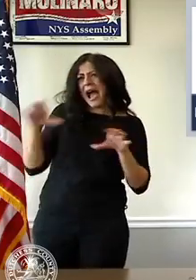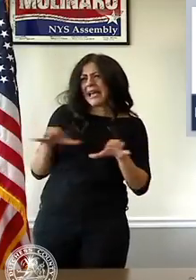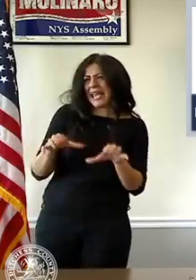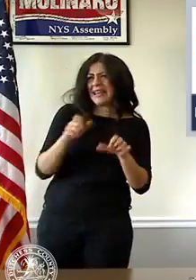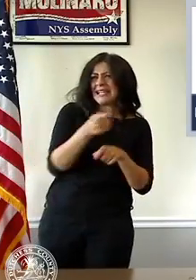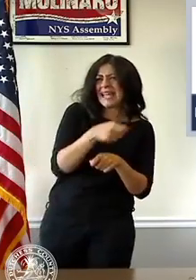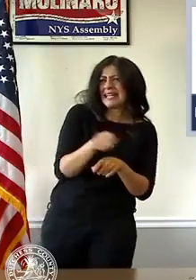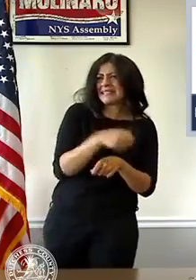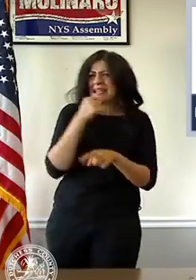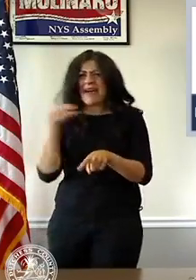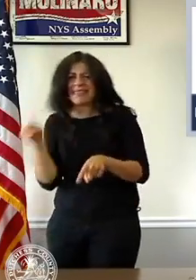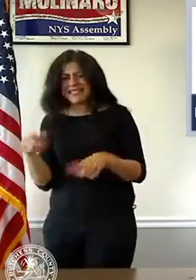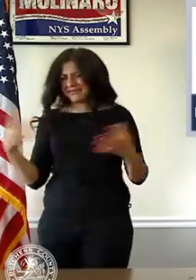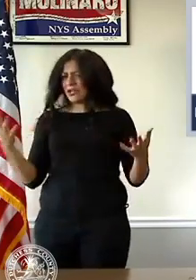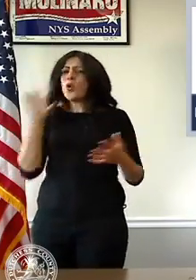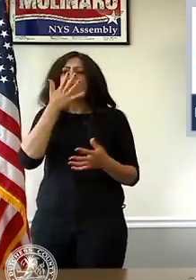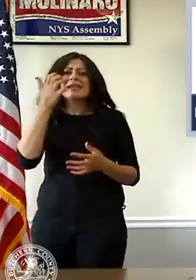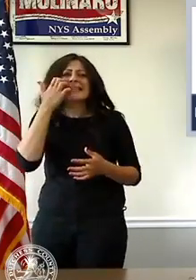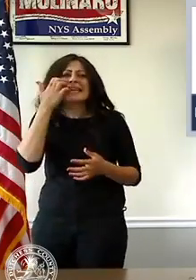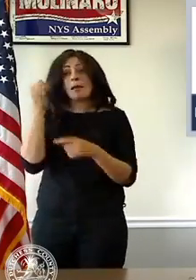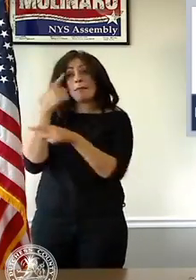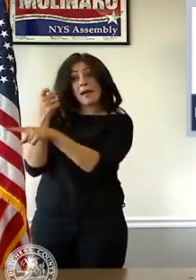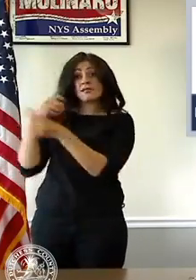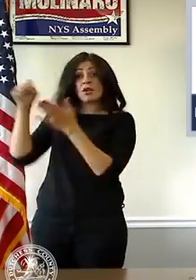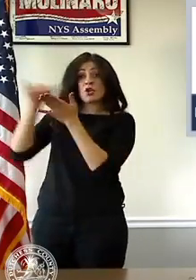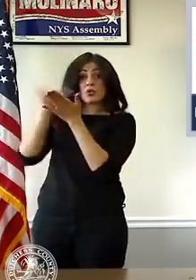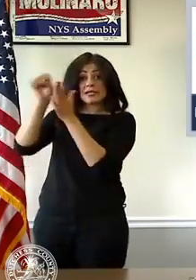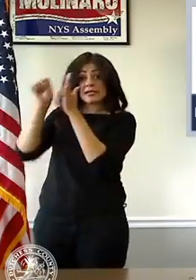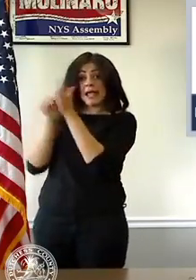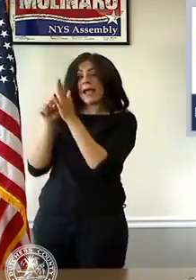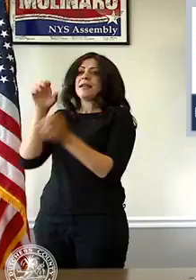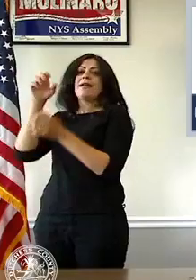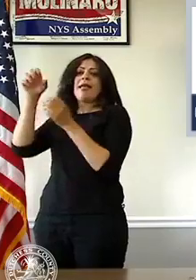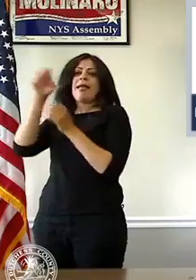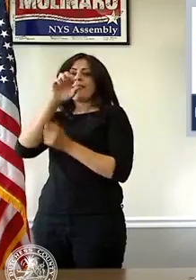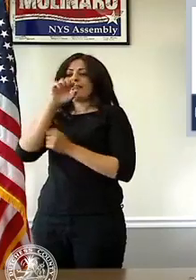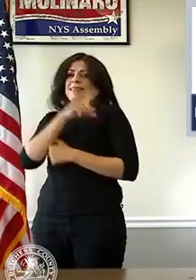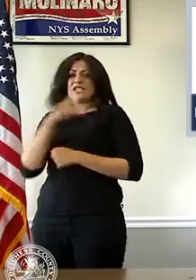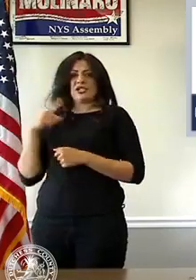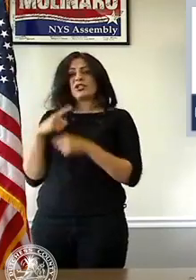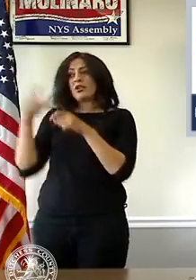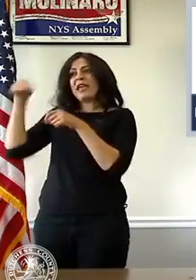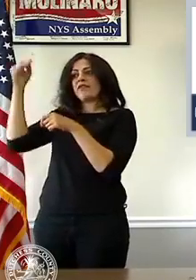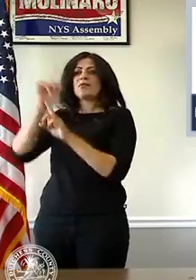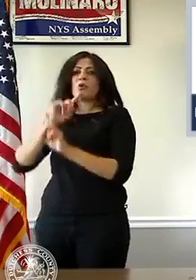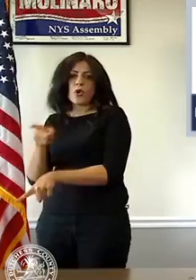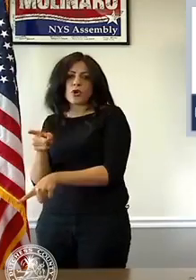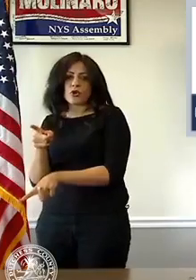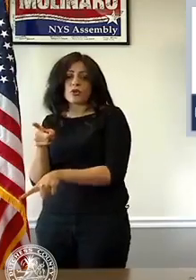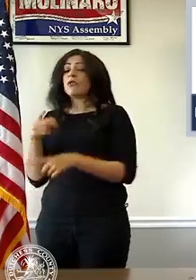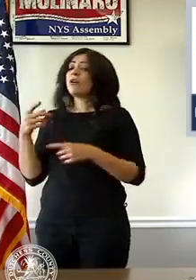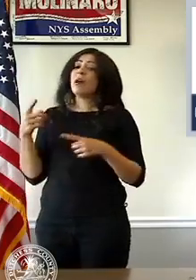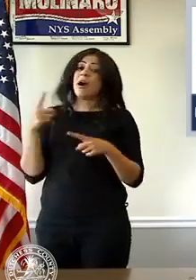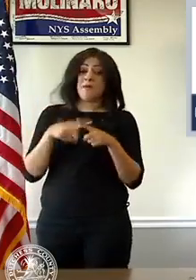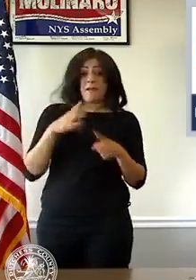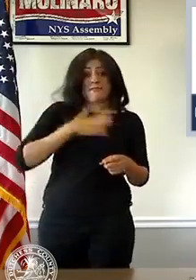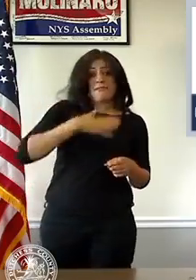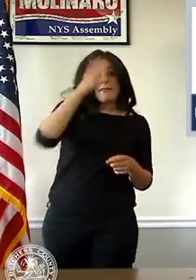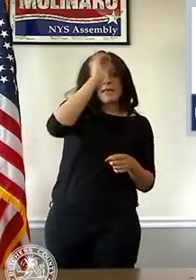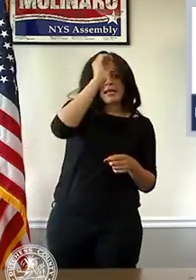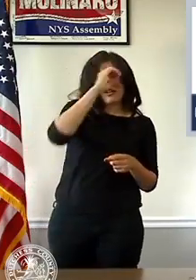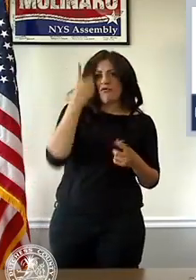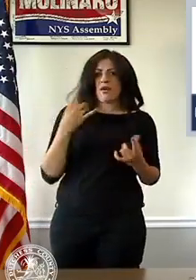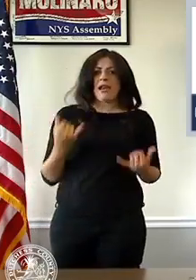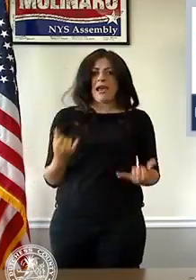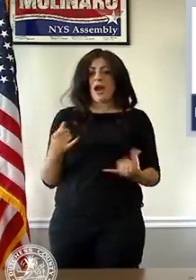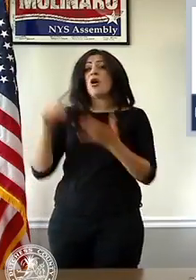says so and the state legislature gave him the order, the ability to do that. I am of the opinion that what we should be doing is